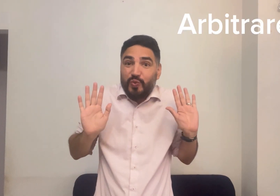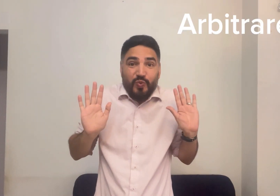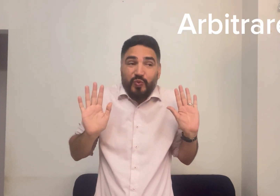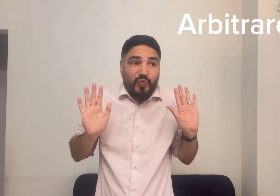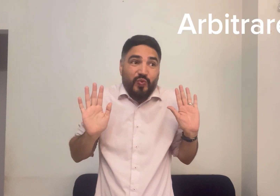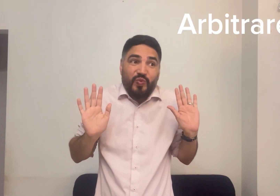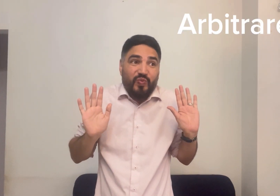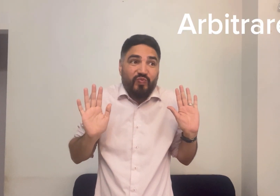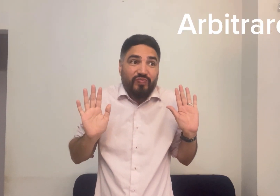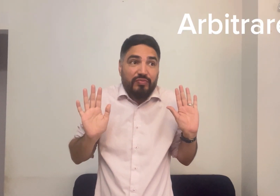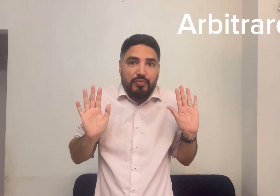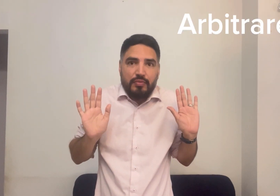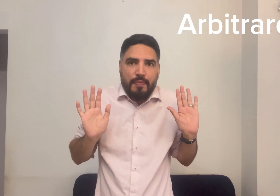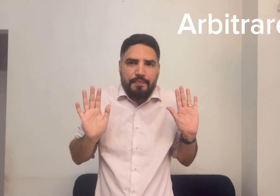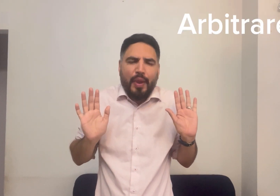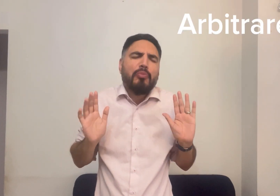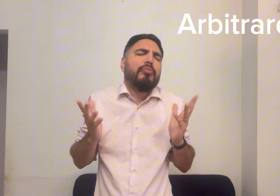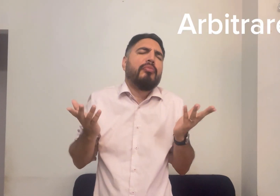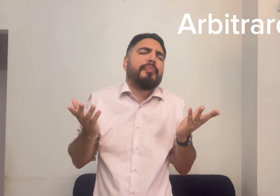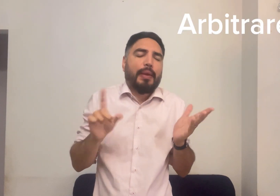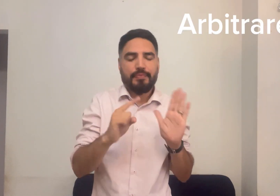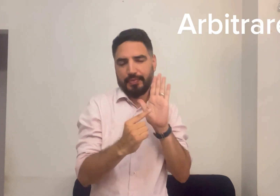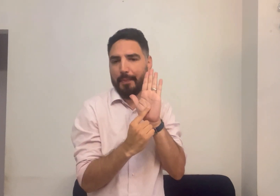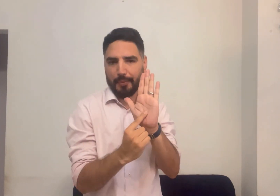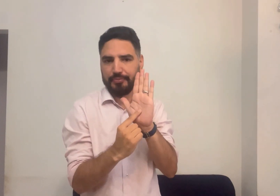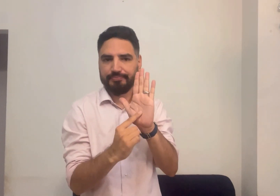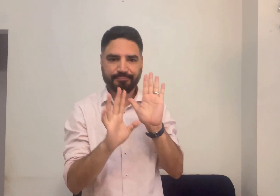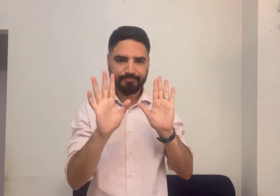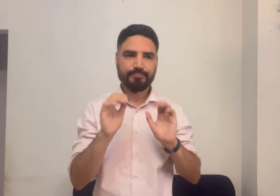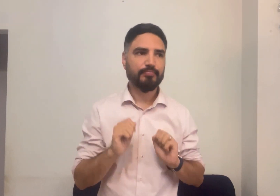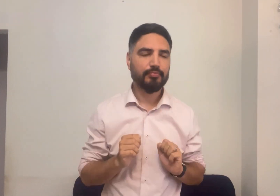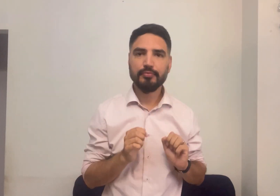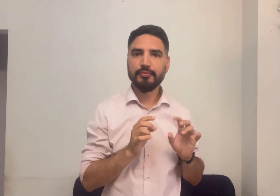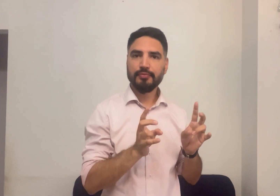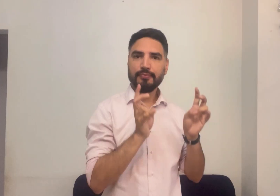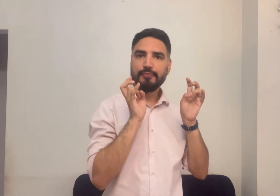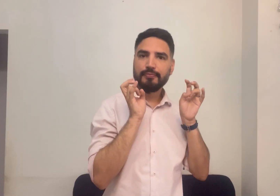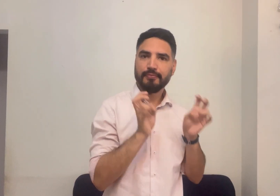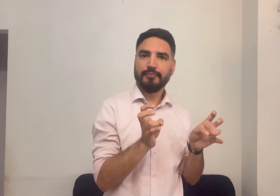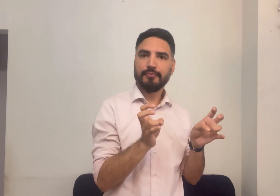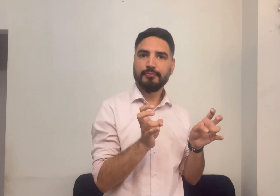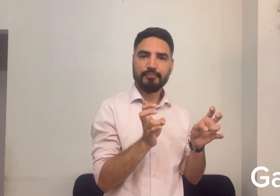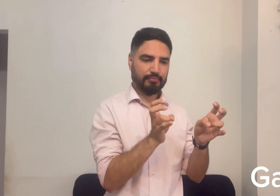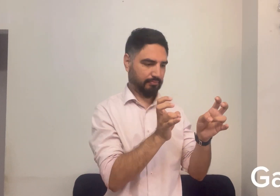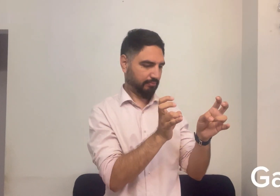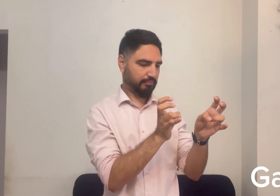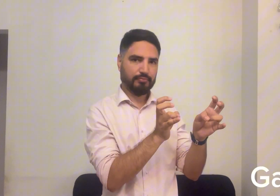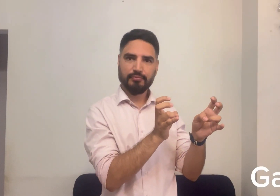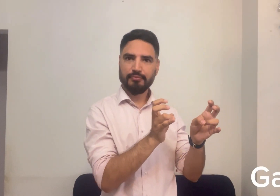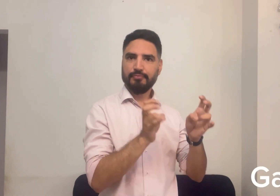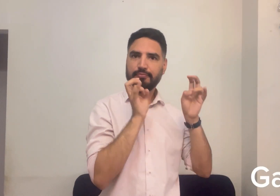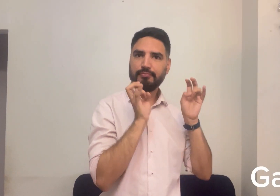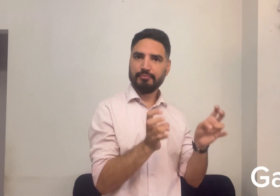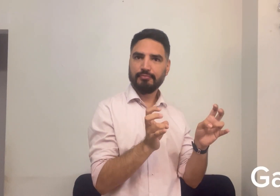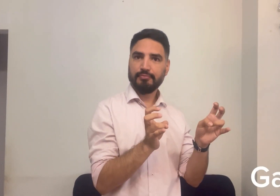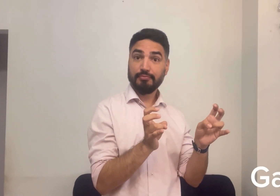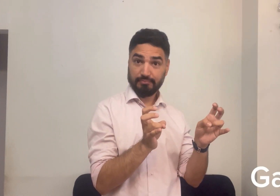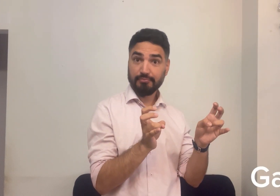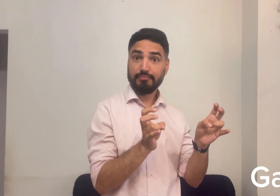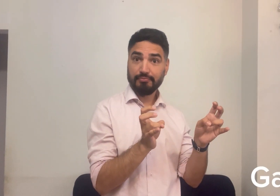it represents. What does that look like? Let's look at an example. The sign for means ready, this one you